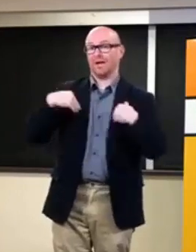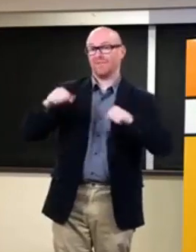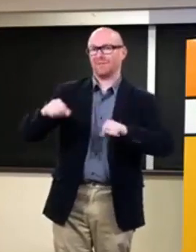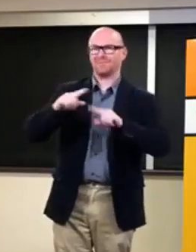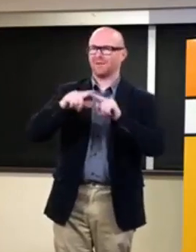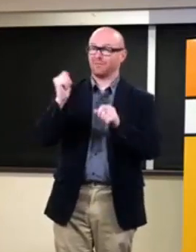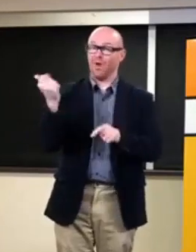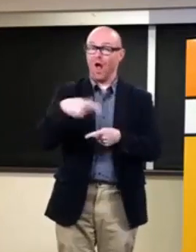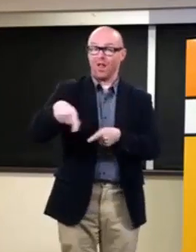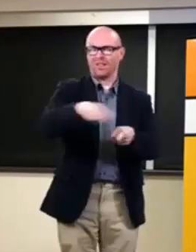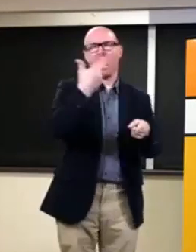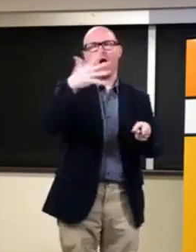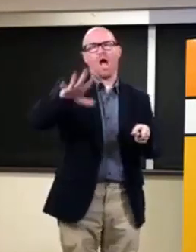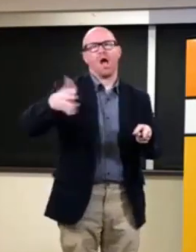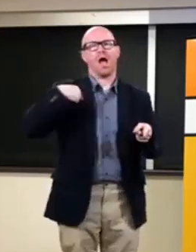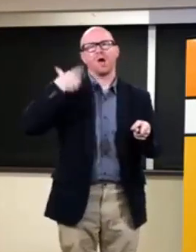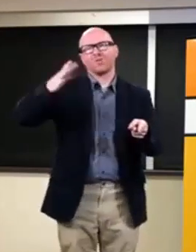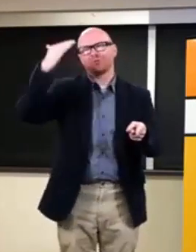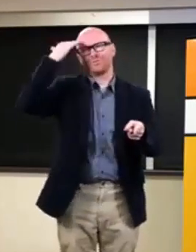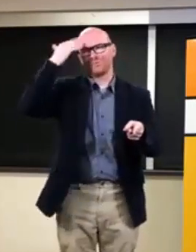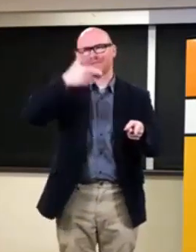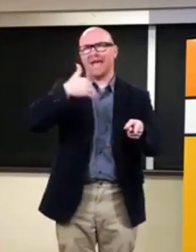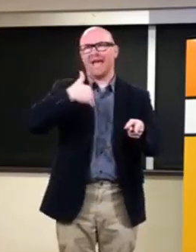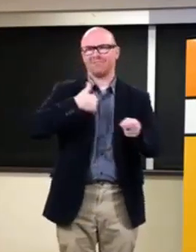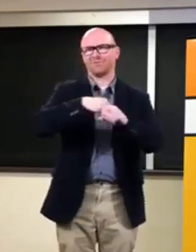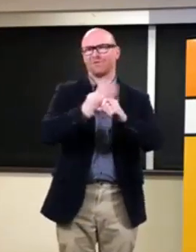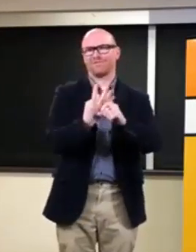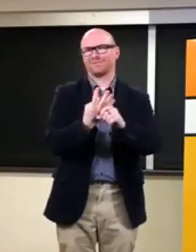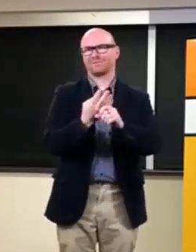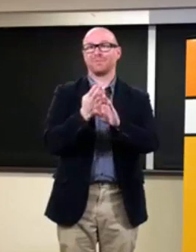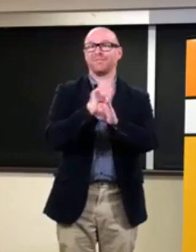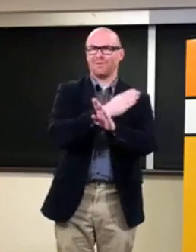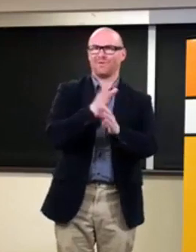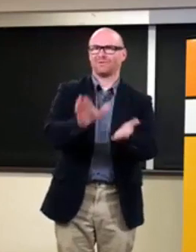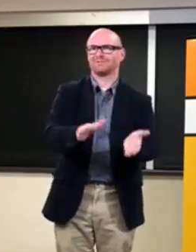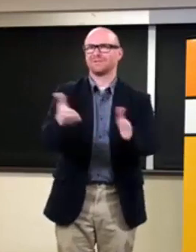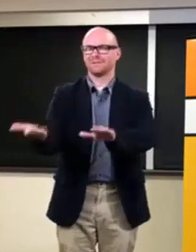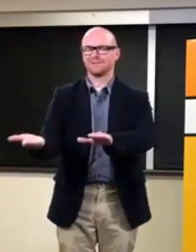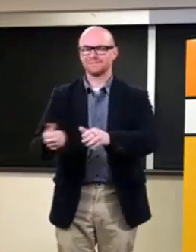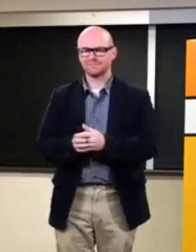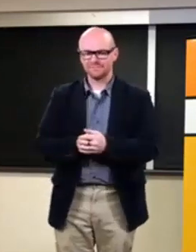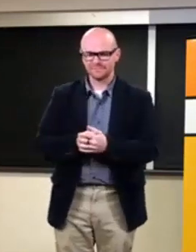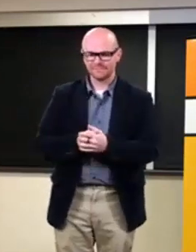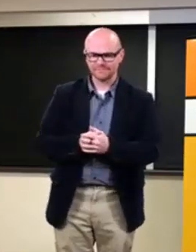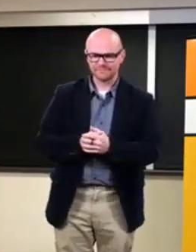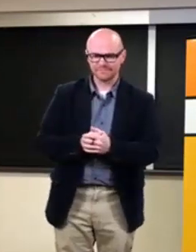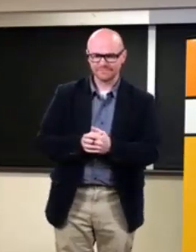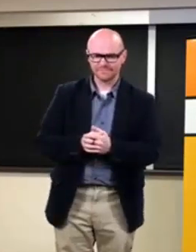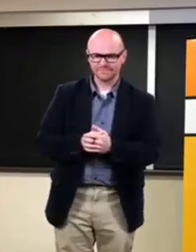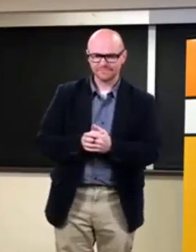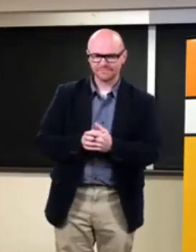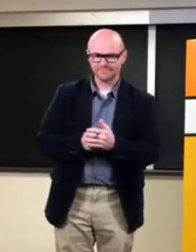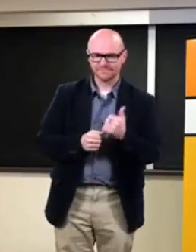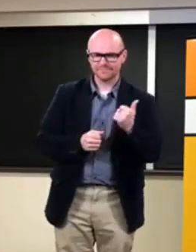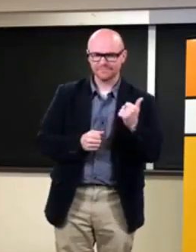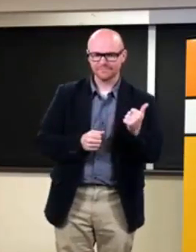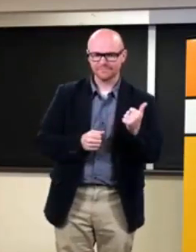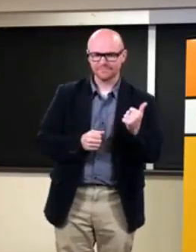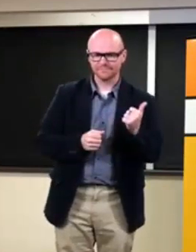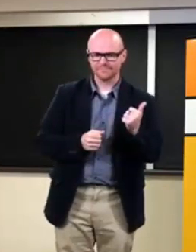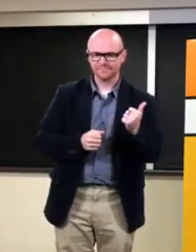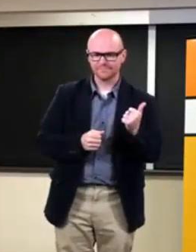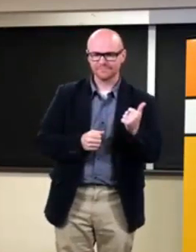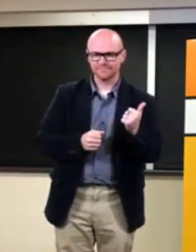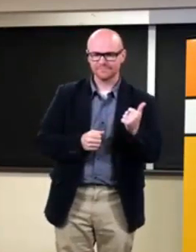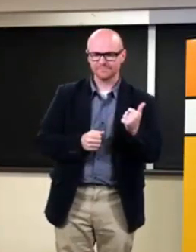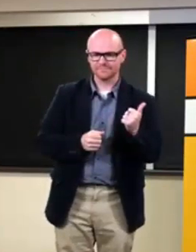do. Okay. And can you tell us whether Navajo Nation cases in Utah are counted in our